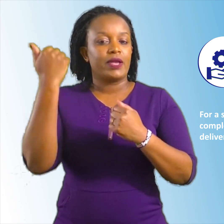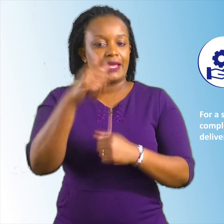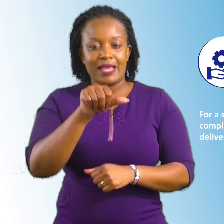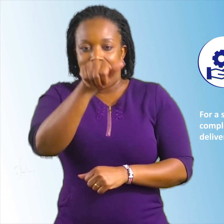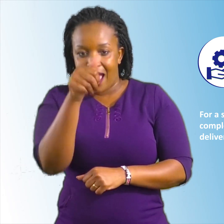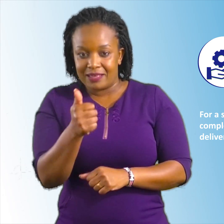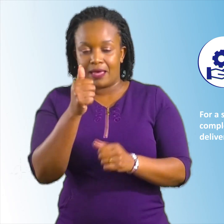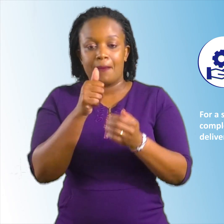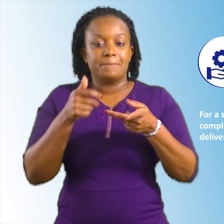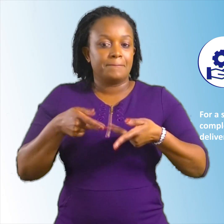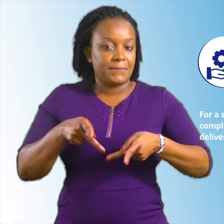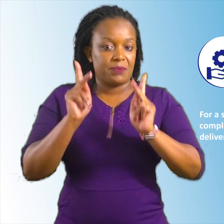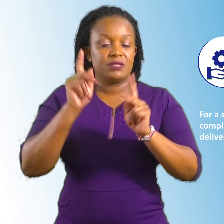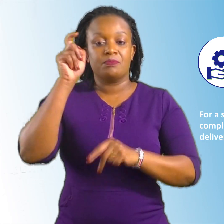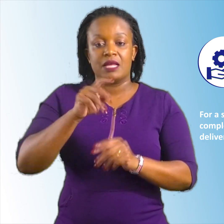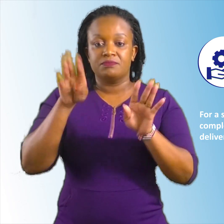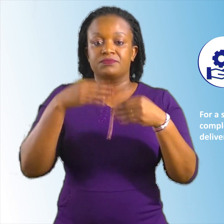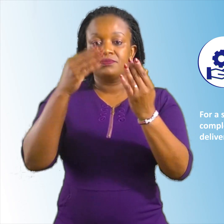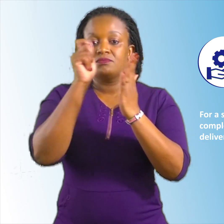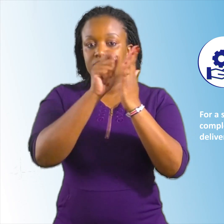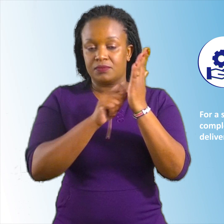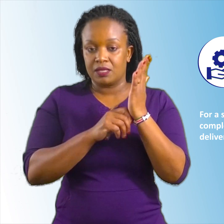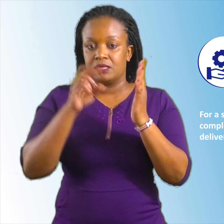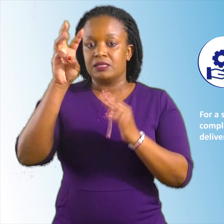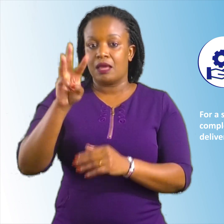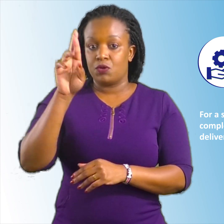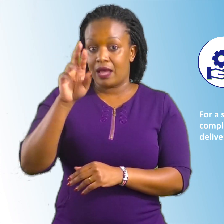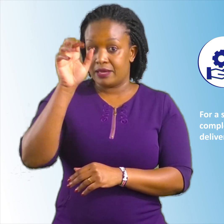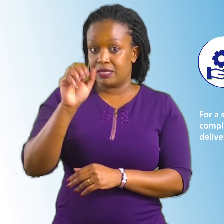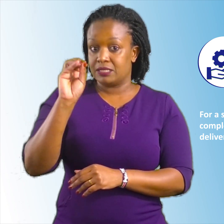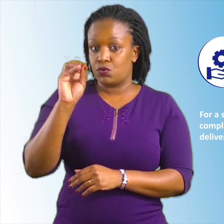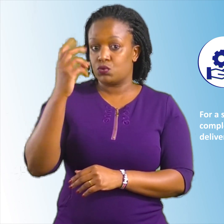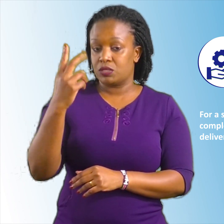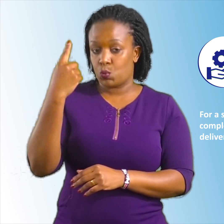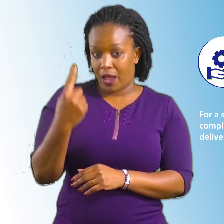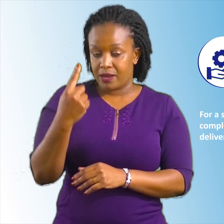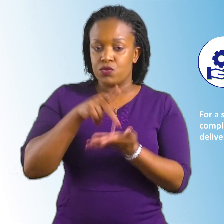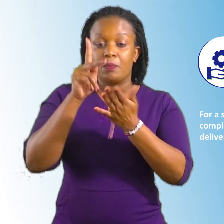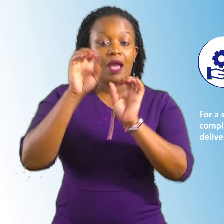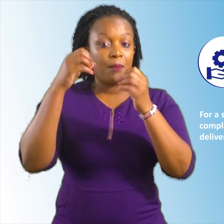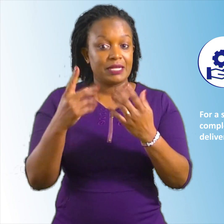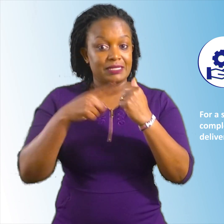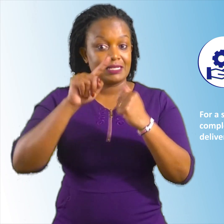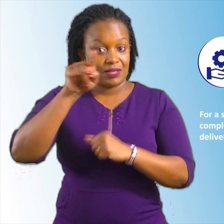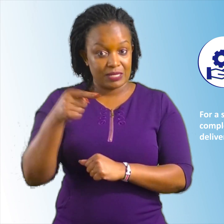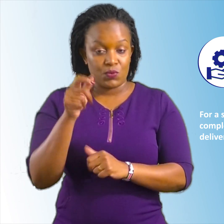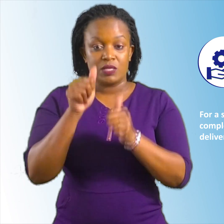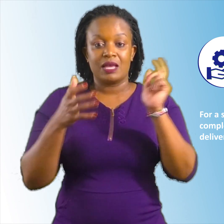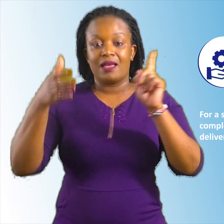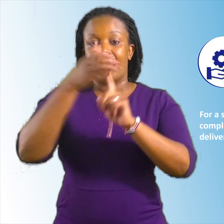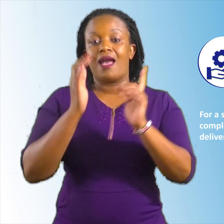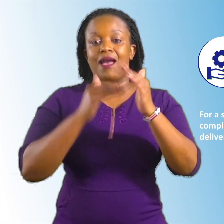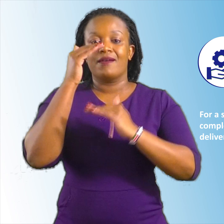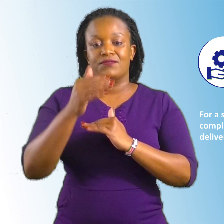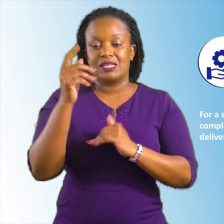permit, submit a duly completed WRA 021 form. The charge is $6,000, deliverable within